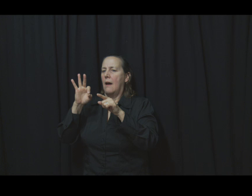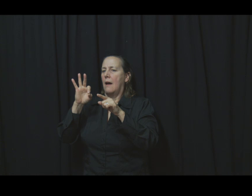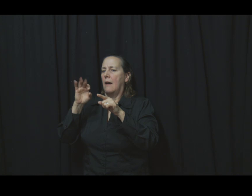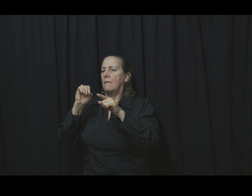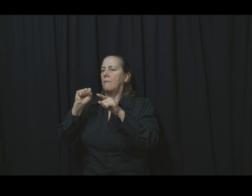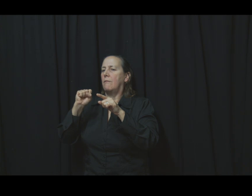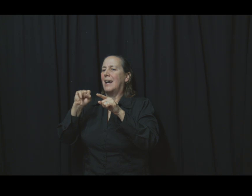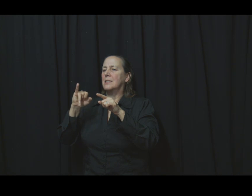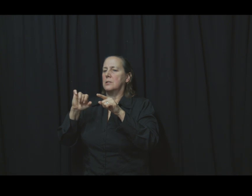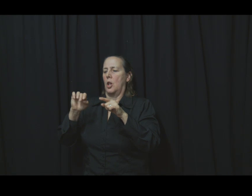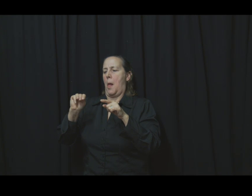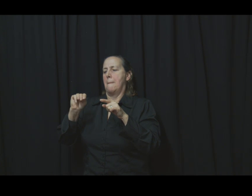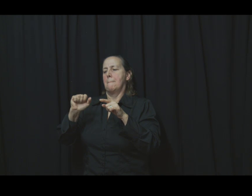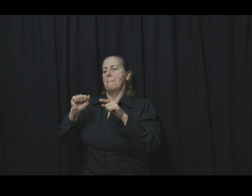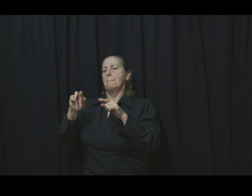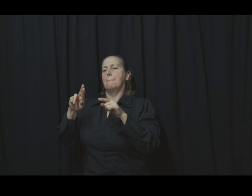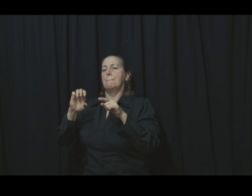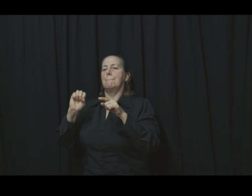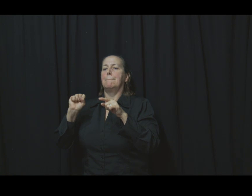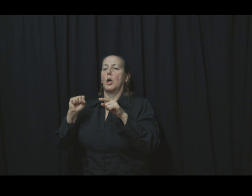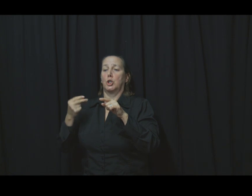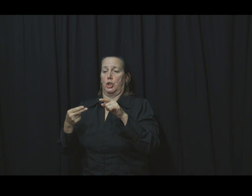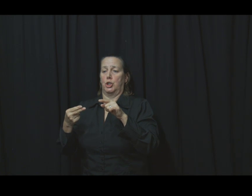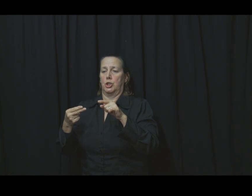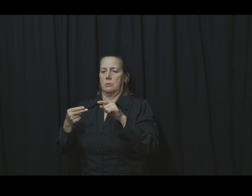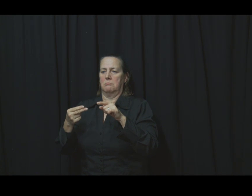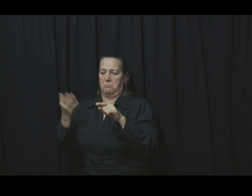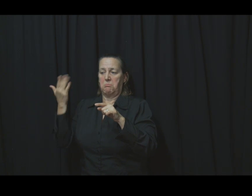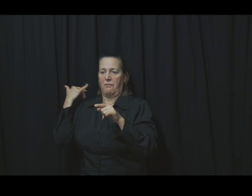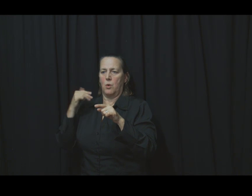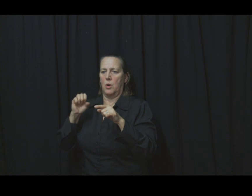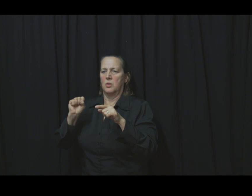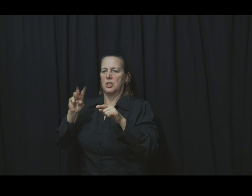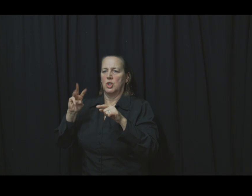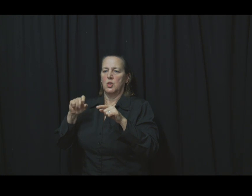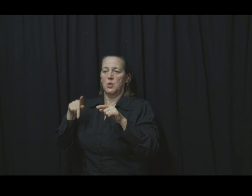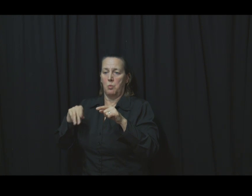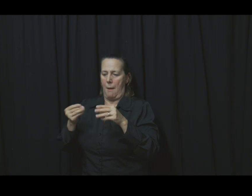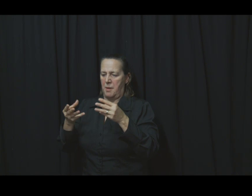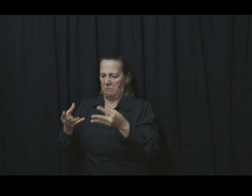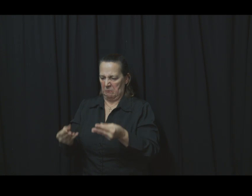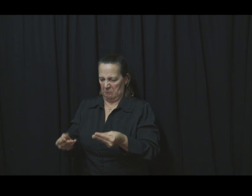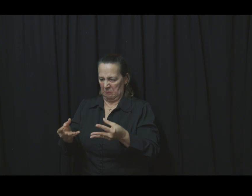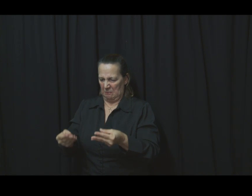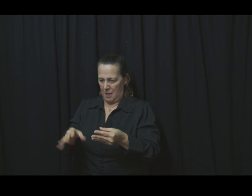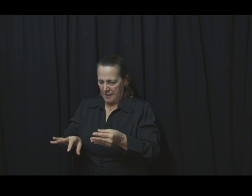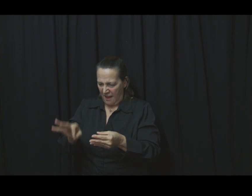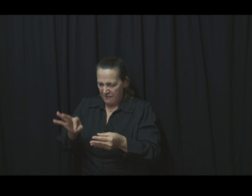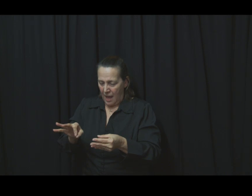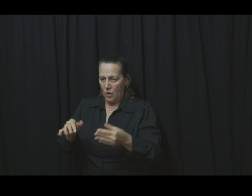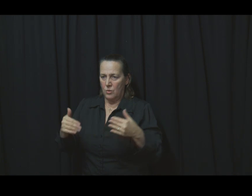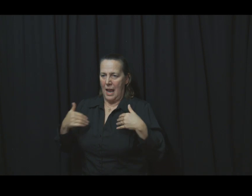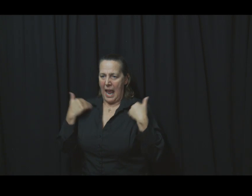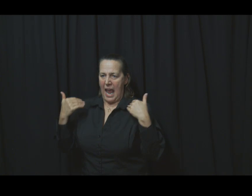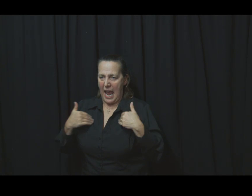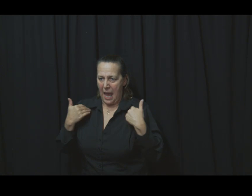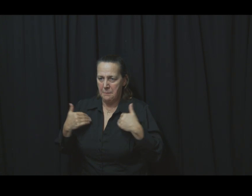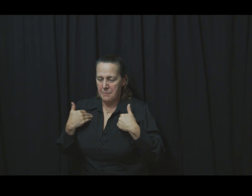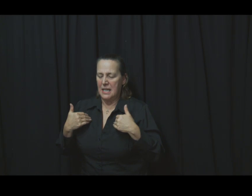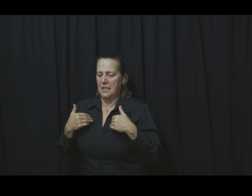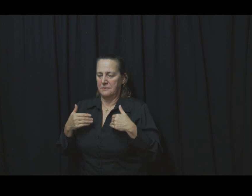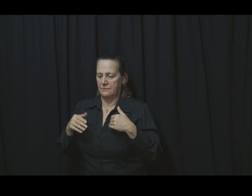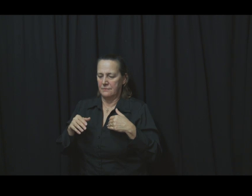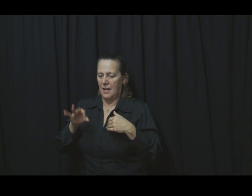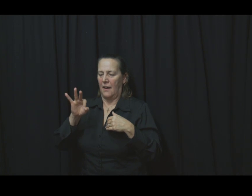marsh, a place that used to be a swamp, had dried out. And they found all kinds of happy swamp fossils